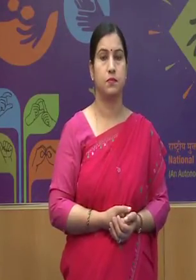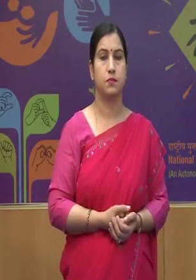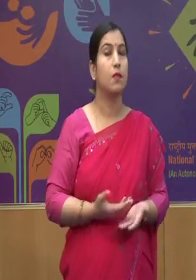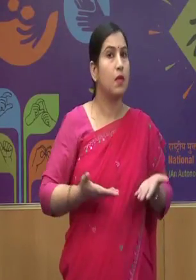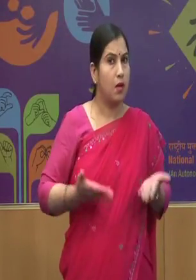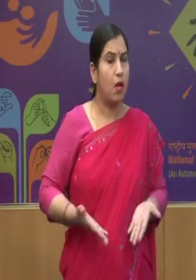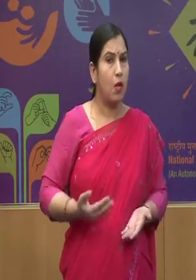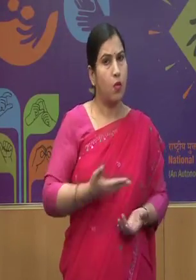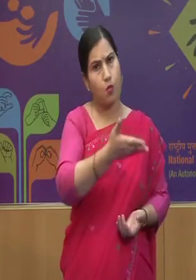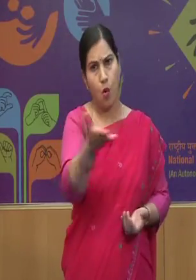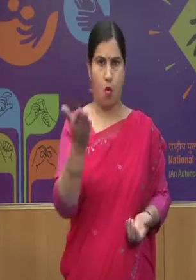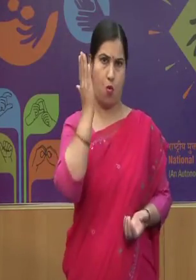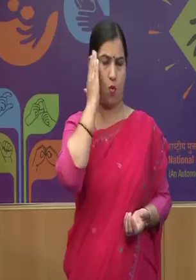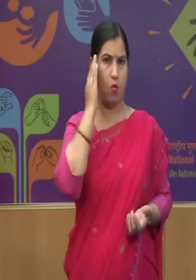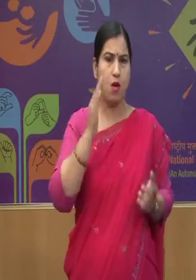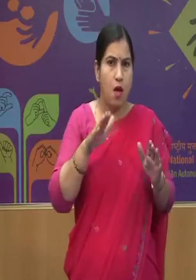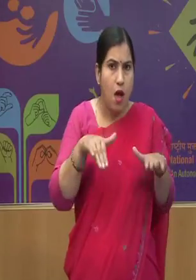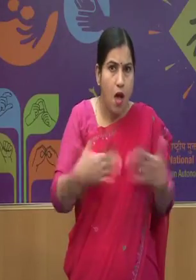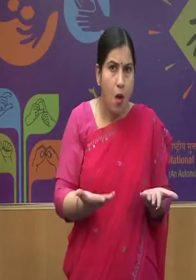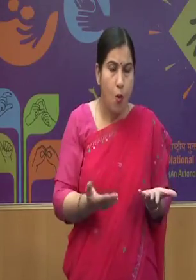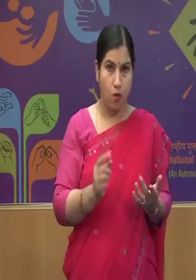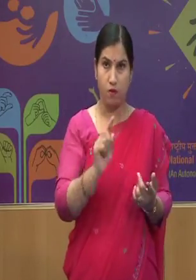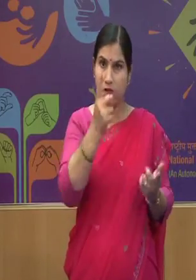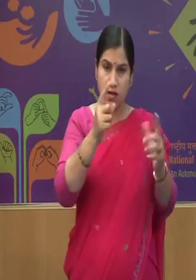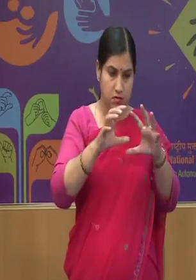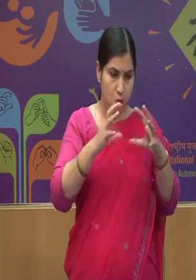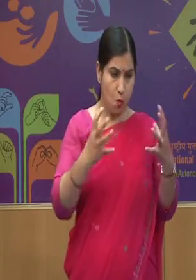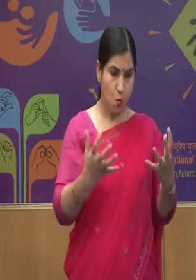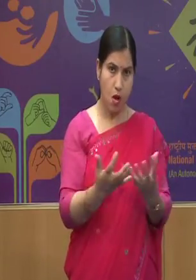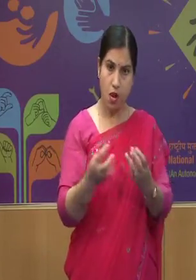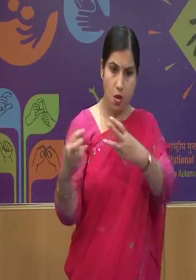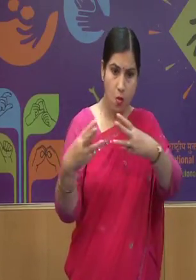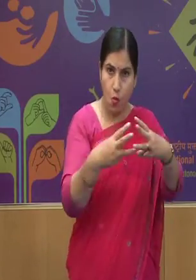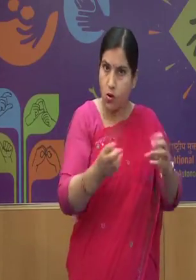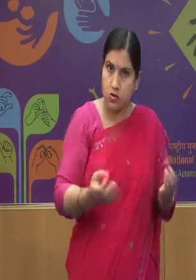Now that we know how the First World War started,